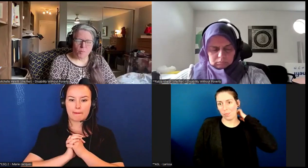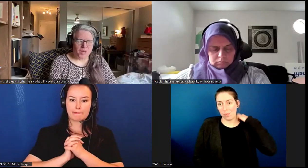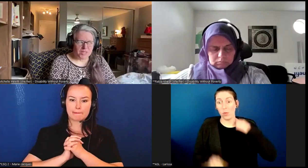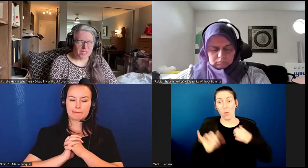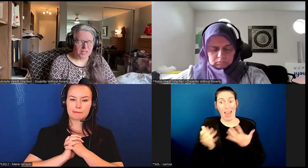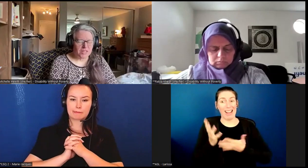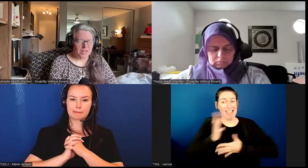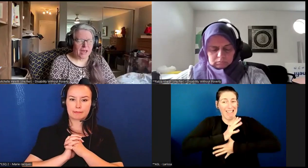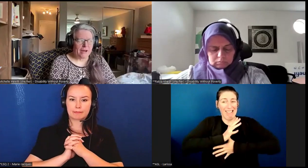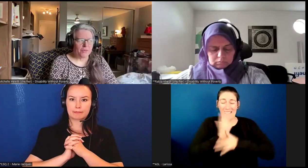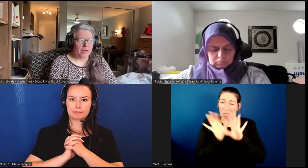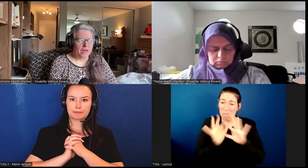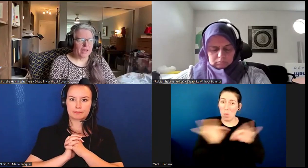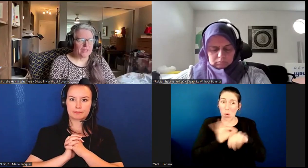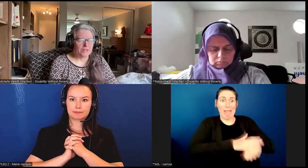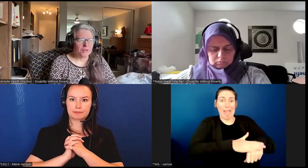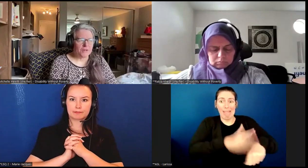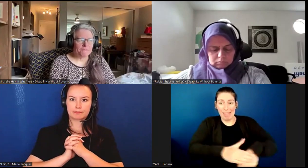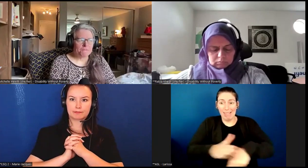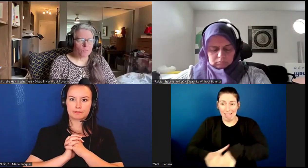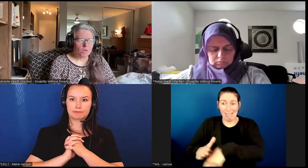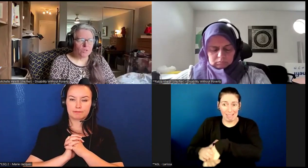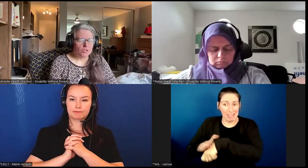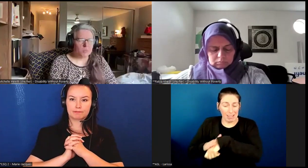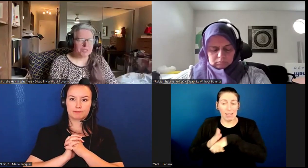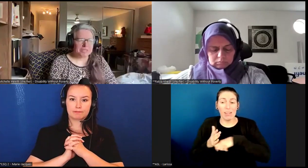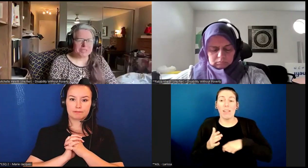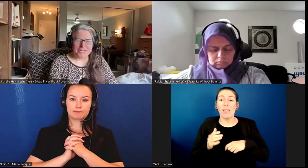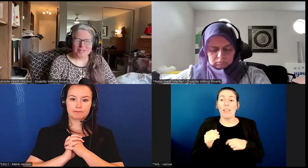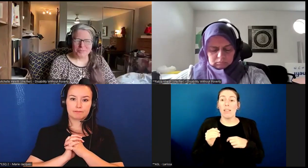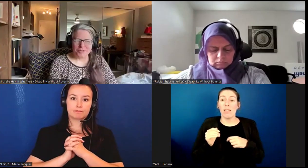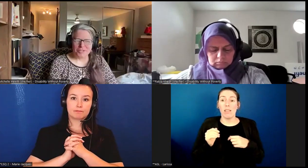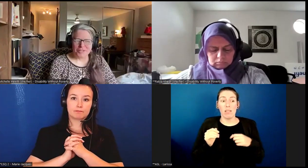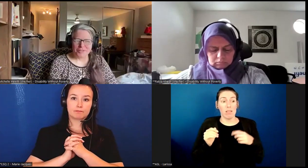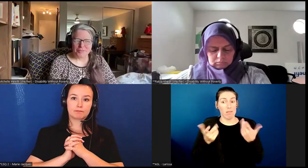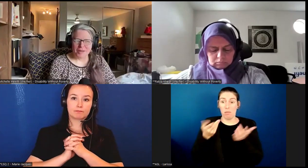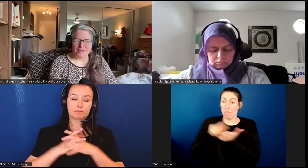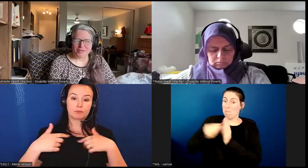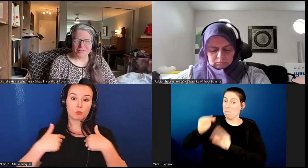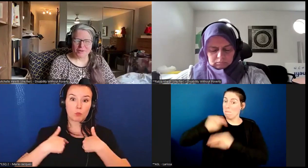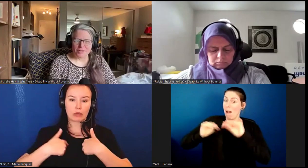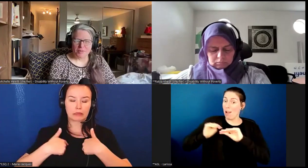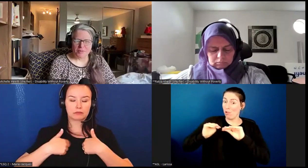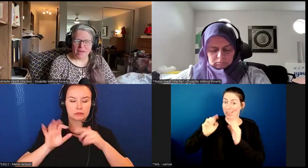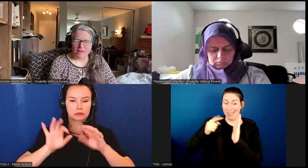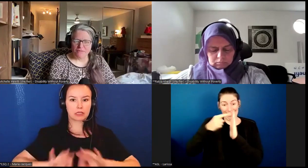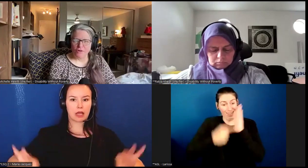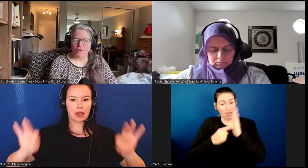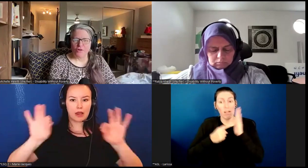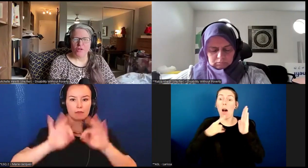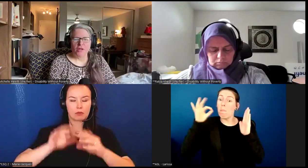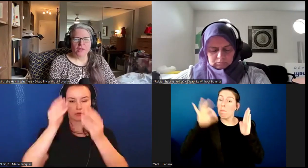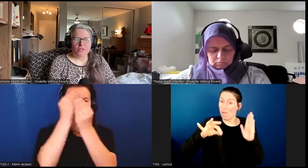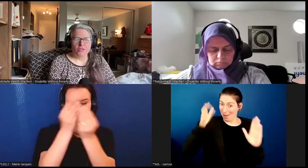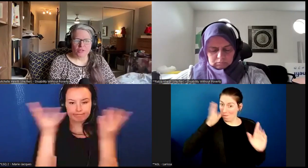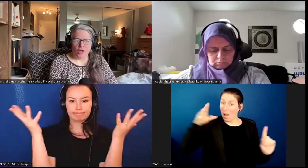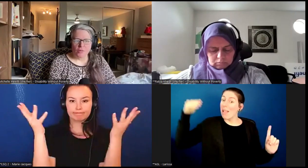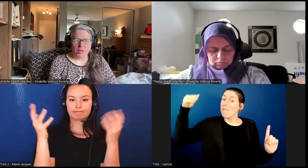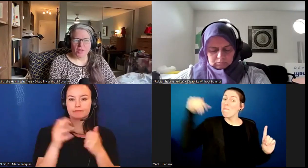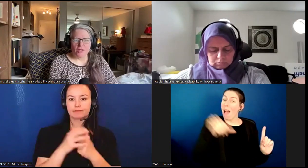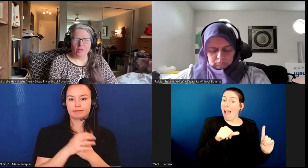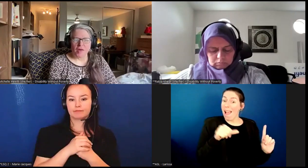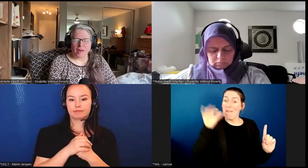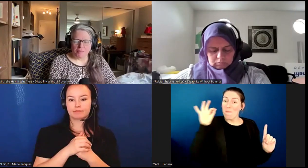of the biggest things to get out there is that just because it says in the budget that the medical is going to be paid for does